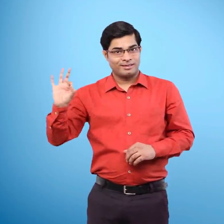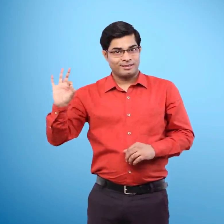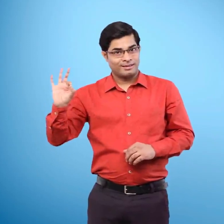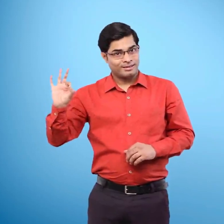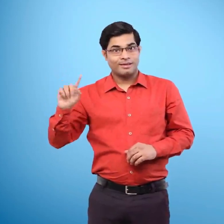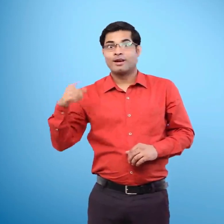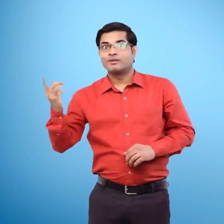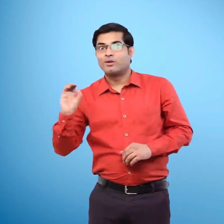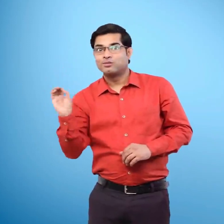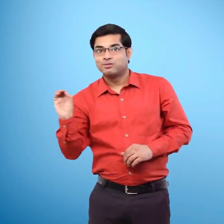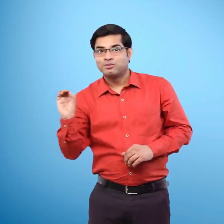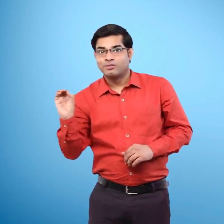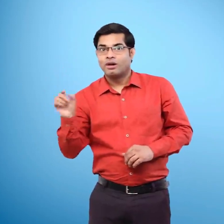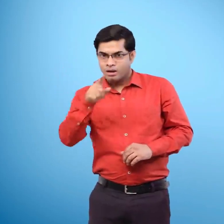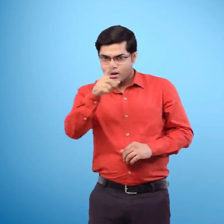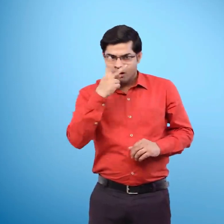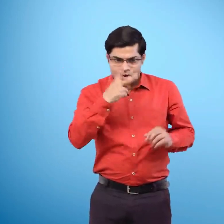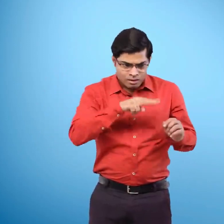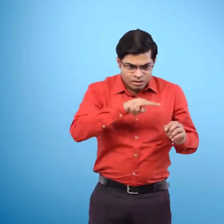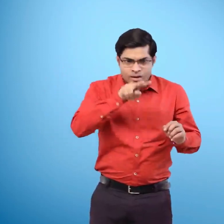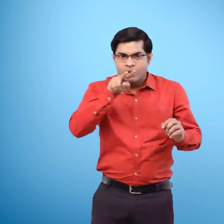50, dash.